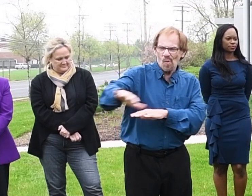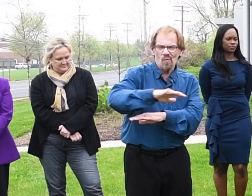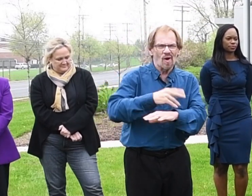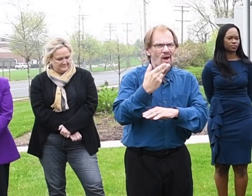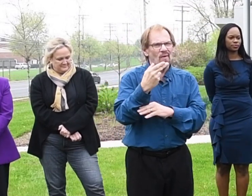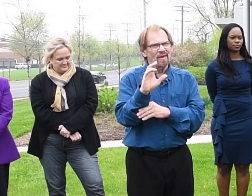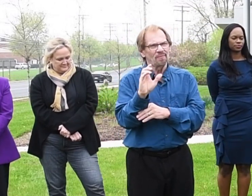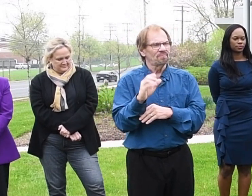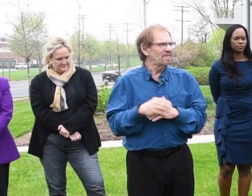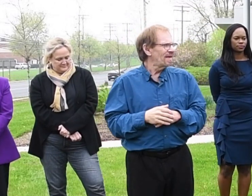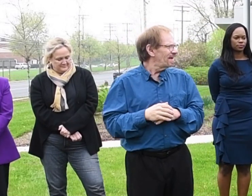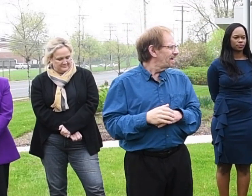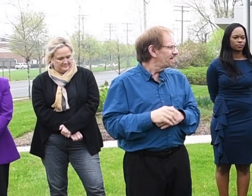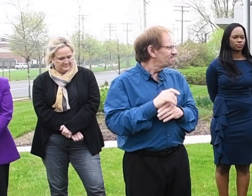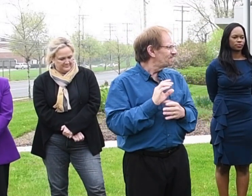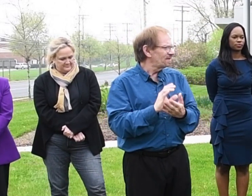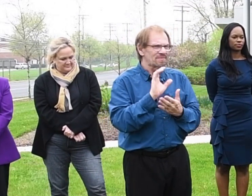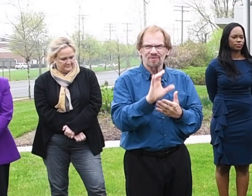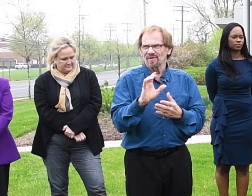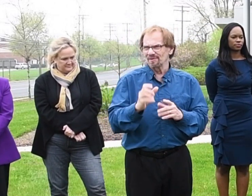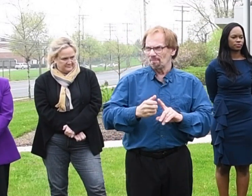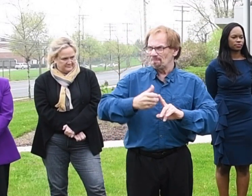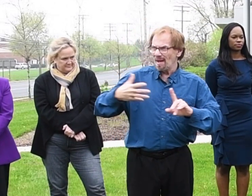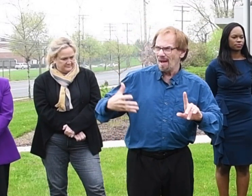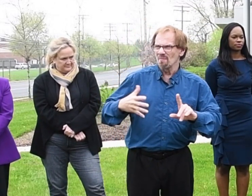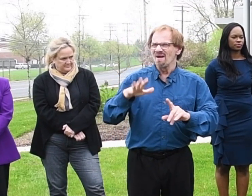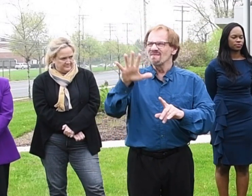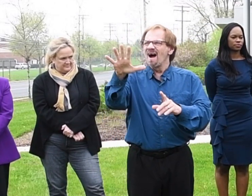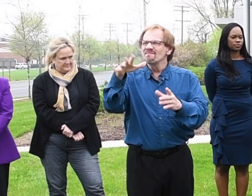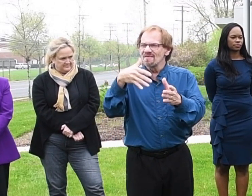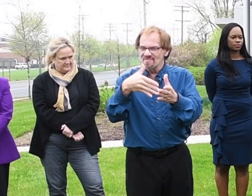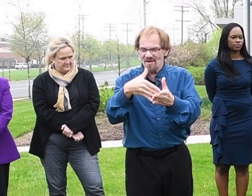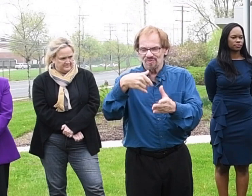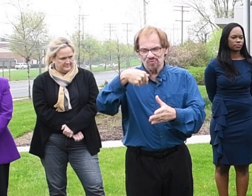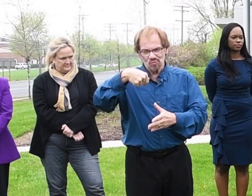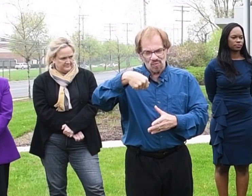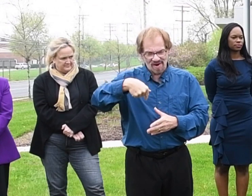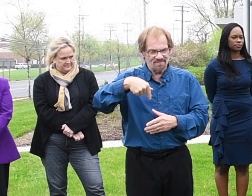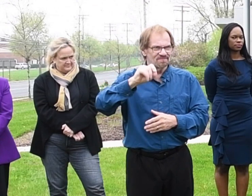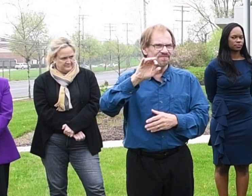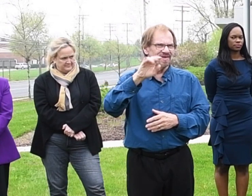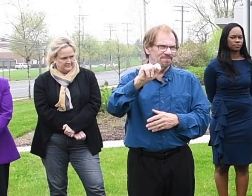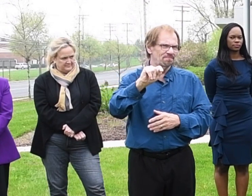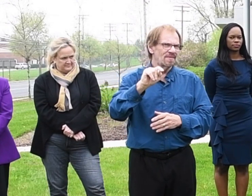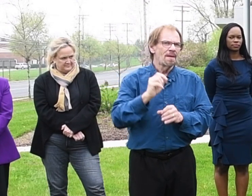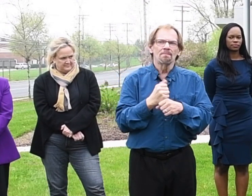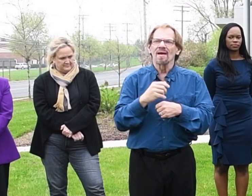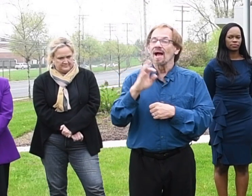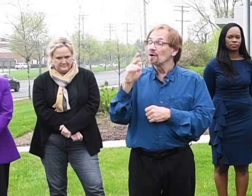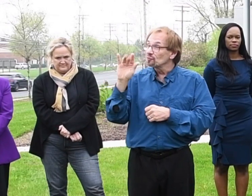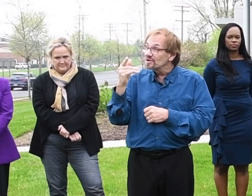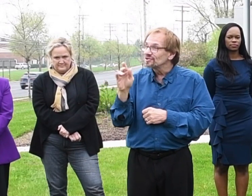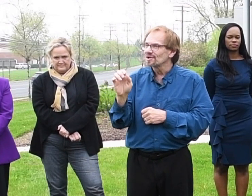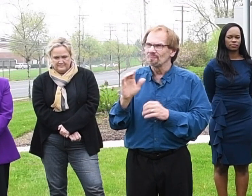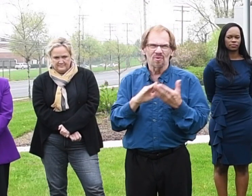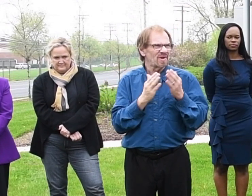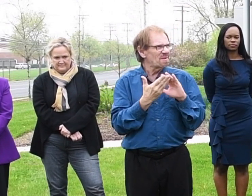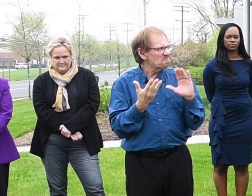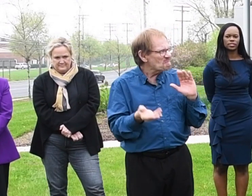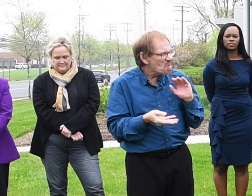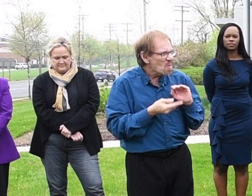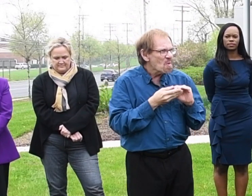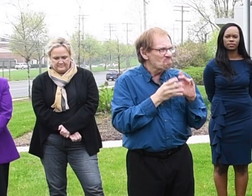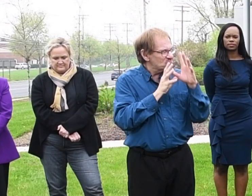Investment to expand the Elkridge branch by at least 5,000 square feet makes Elkridge community more livable. And